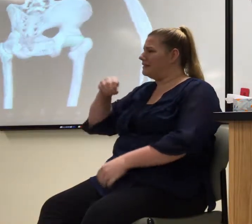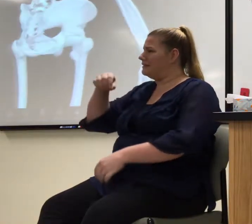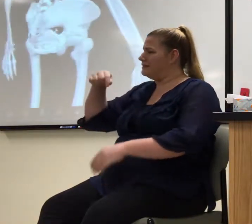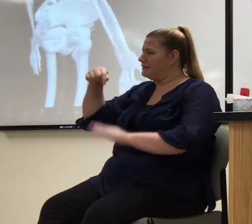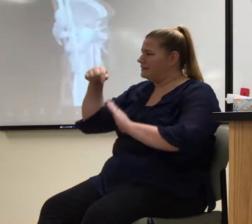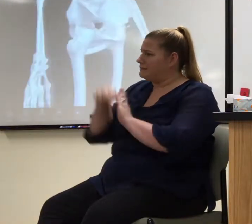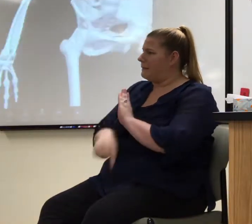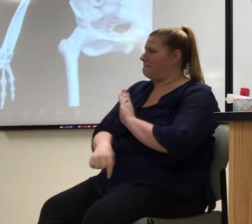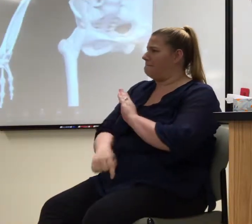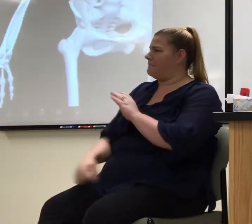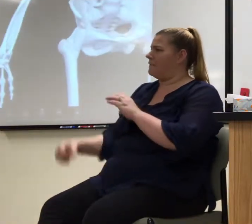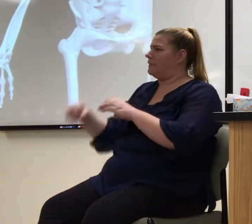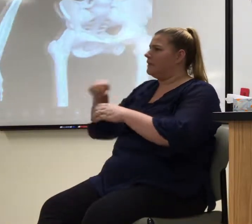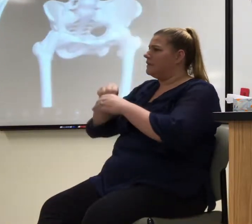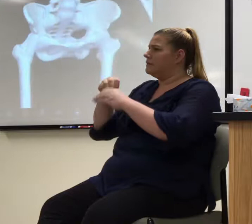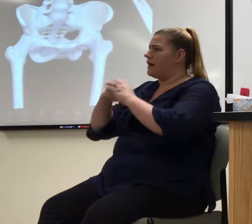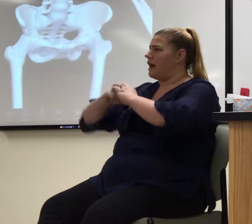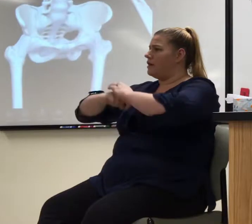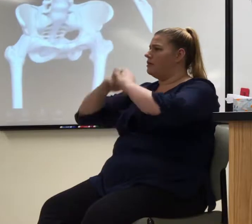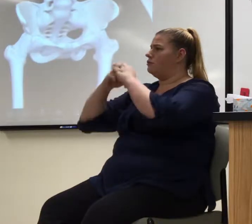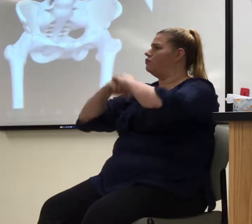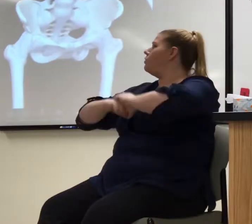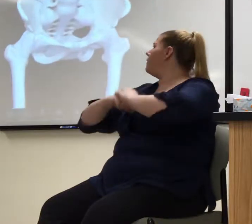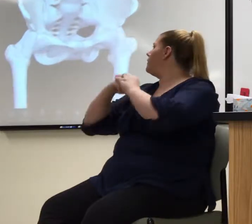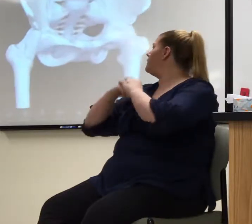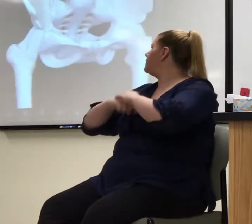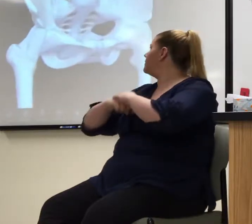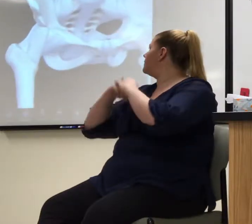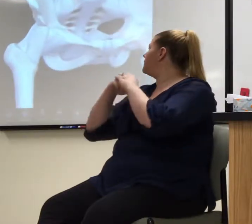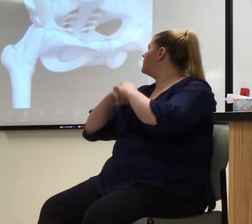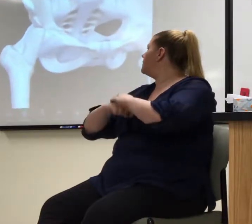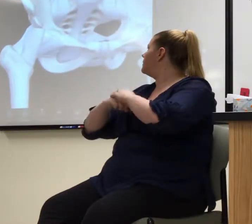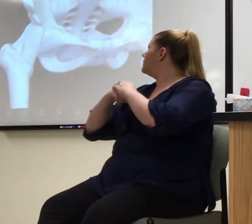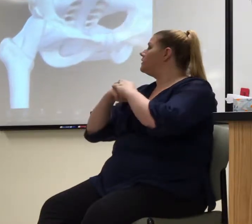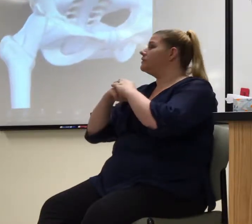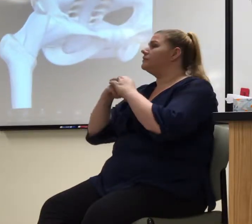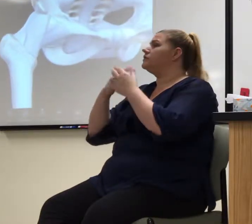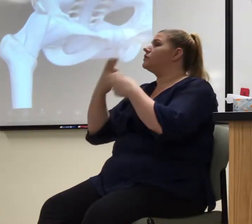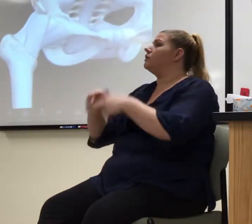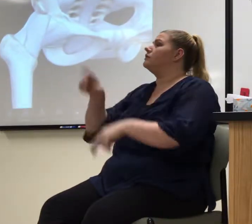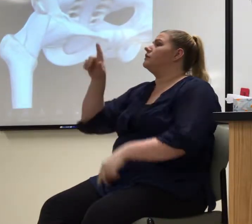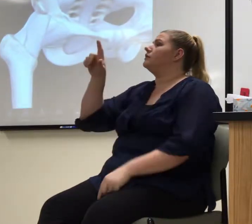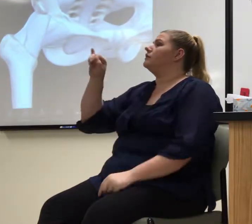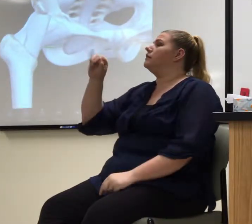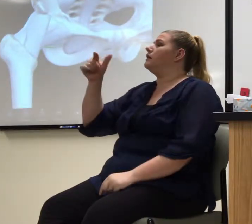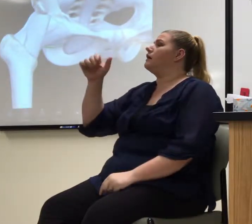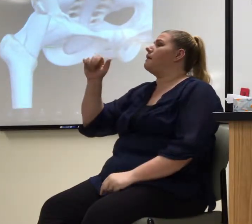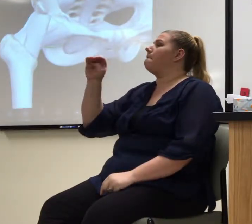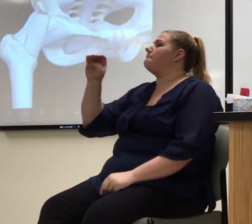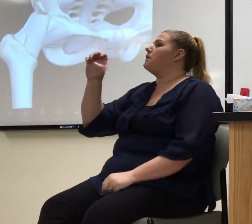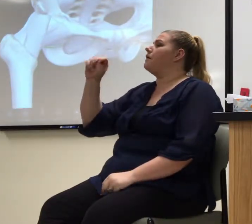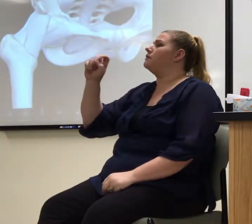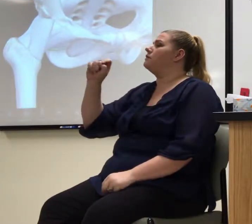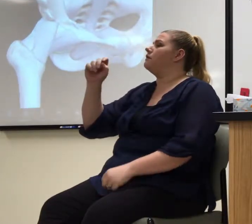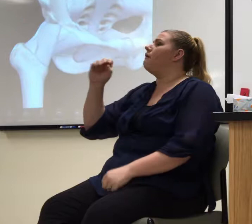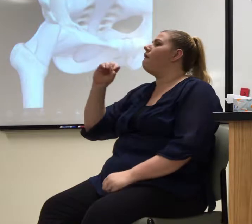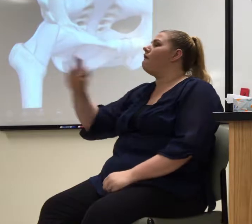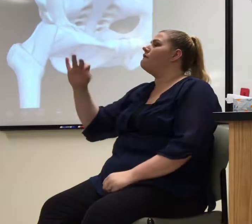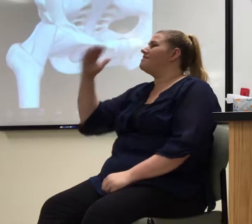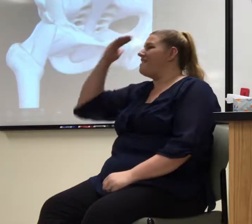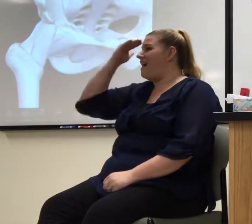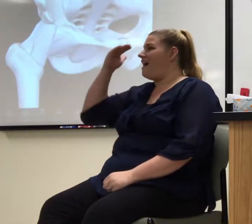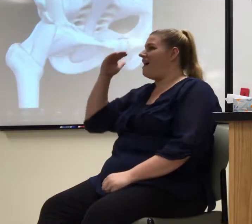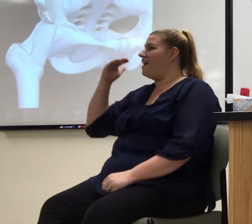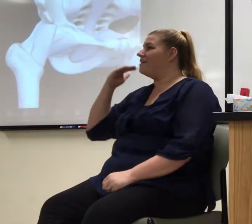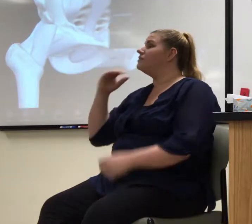It's intracapsular. It's called the ligament of the head. So to show you on the app, I'm going to use